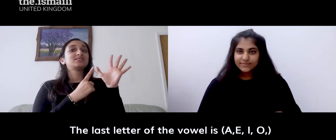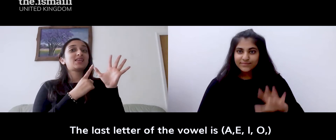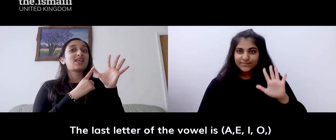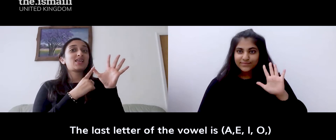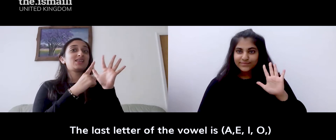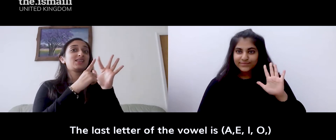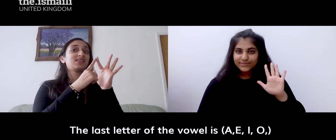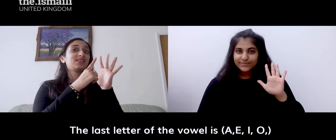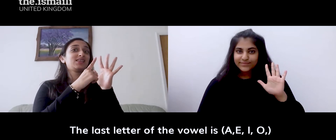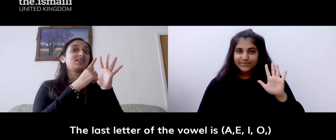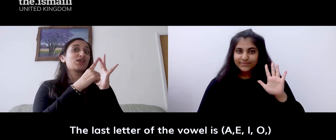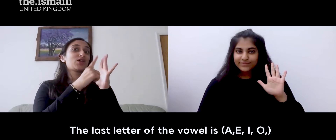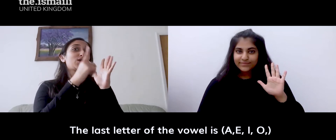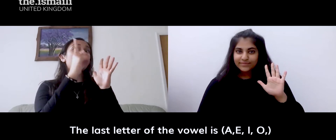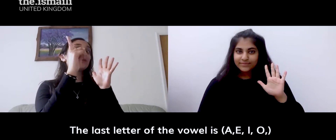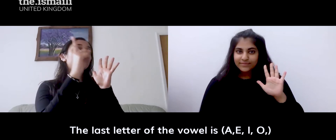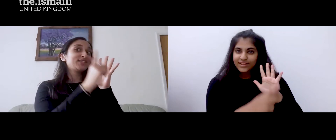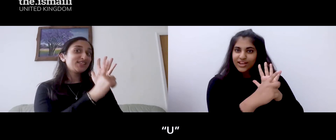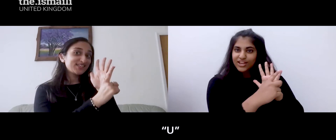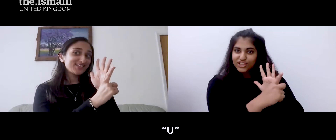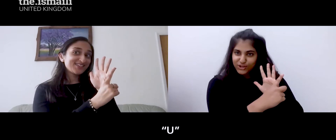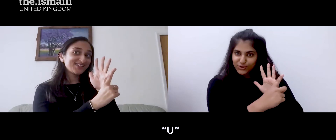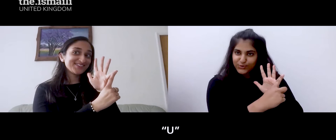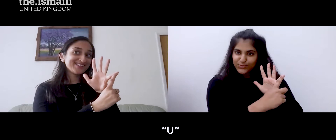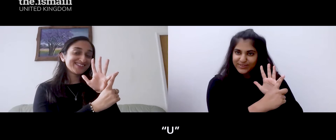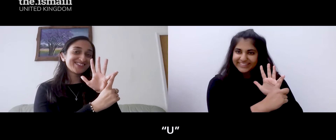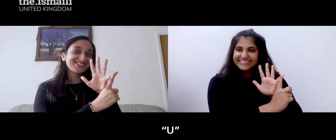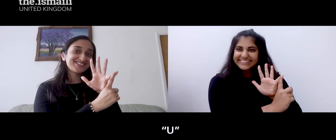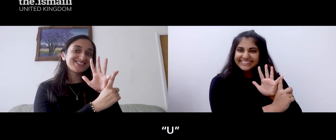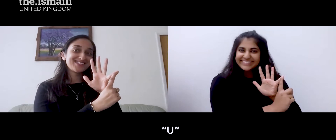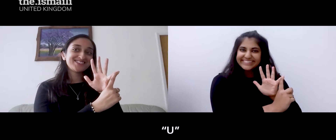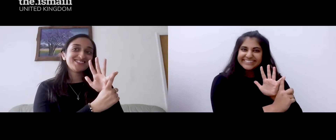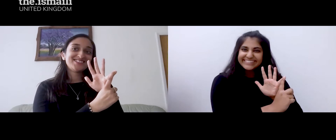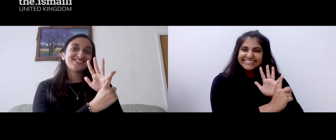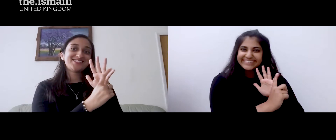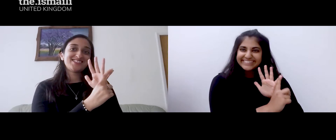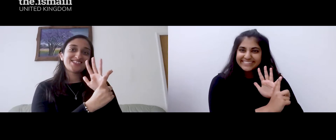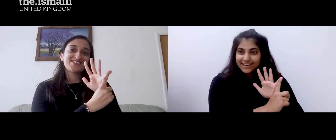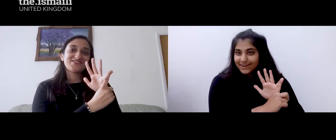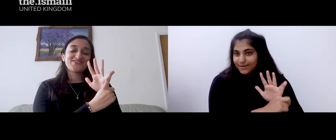is A-E-I-O. U.